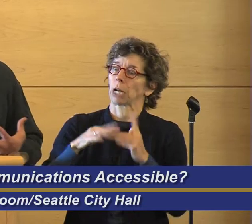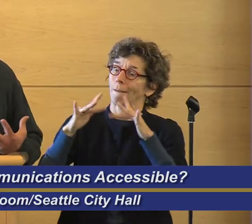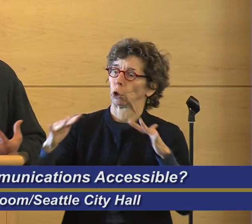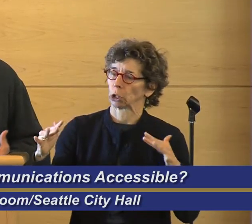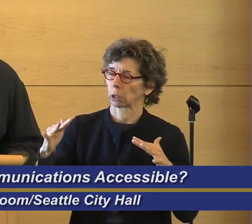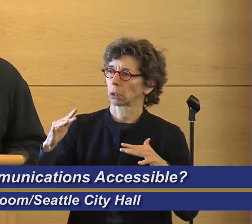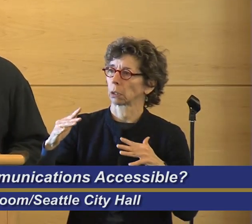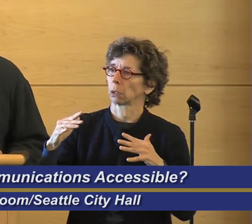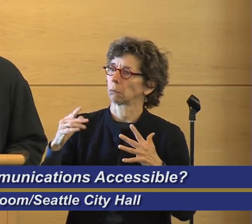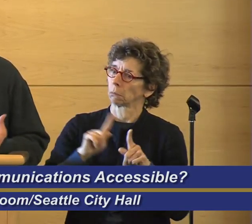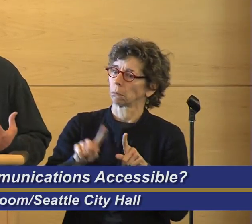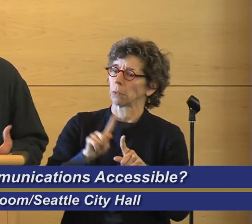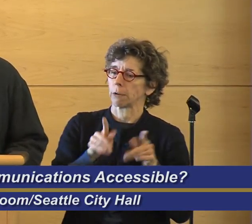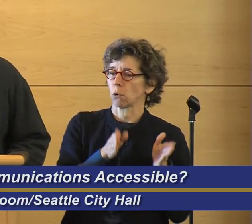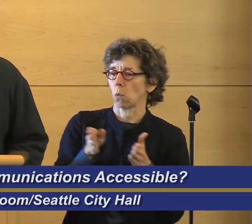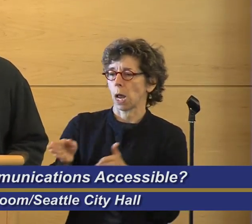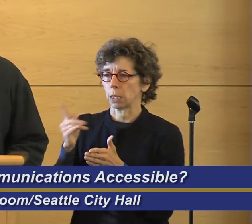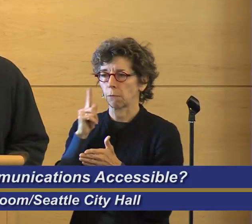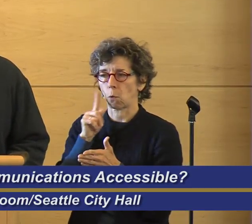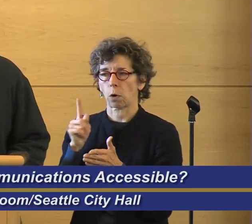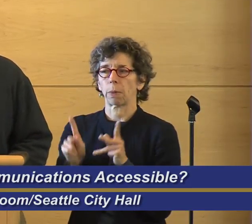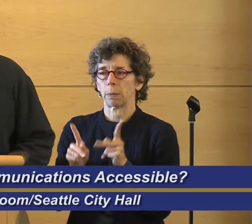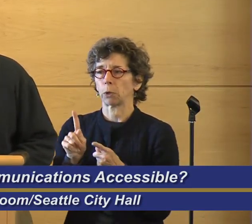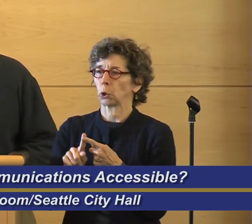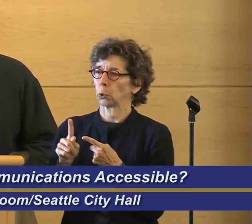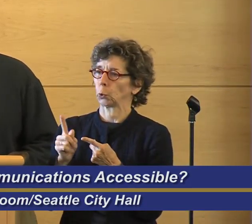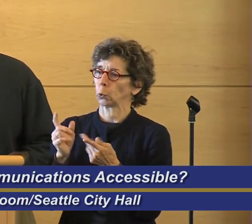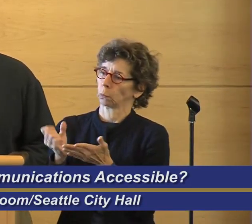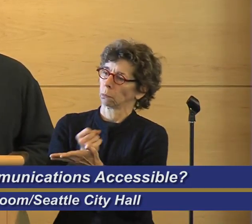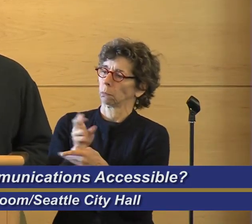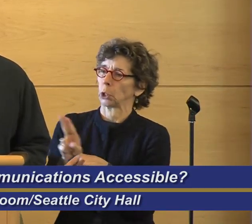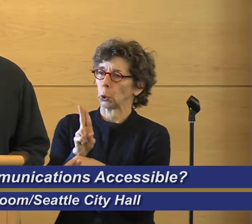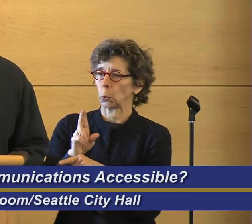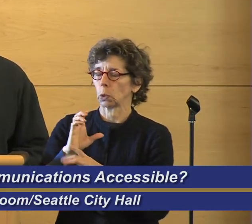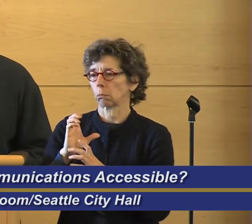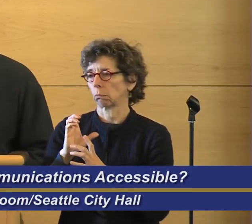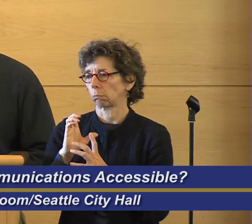access. And that just helps to sort of